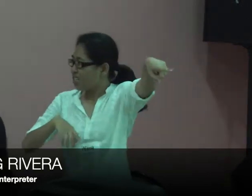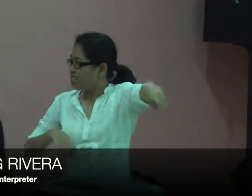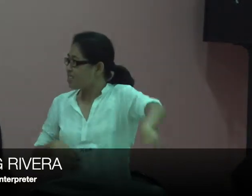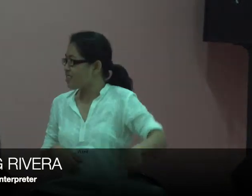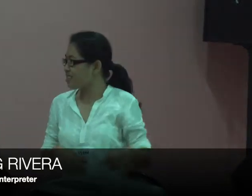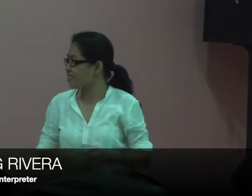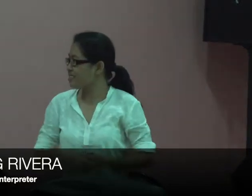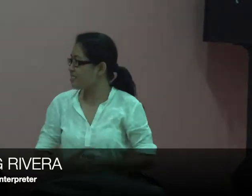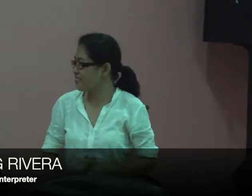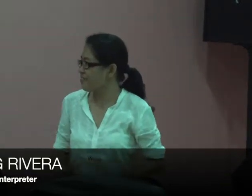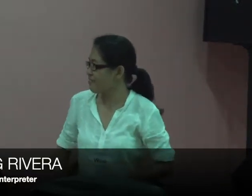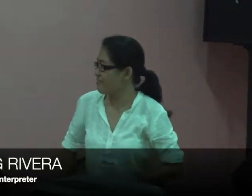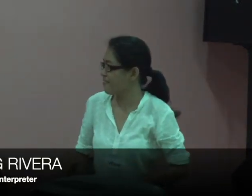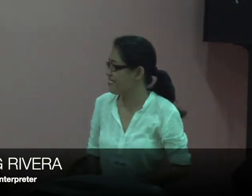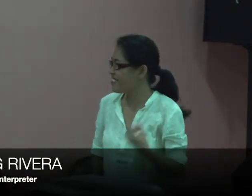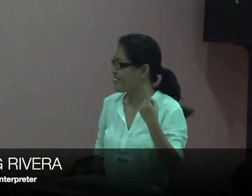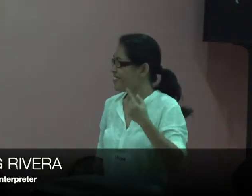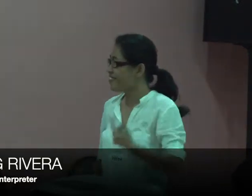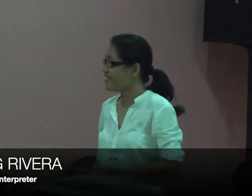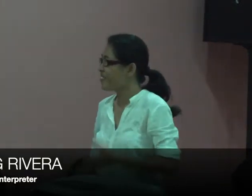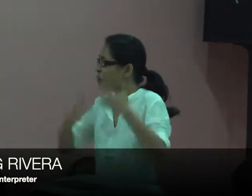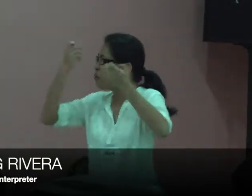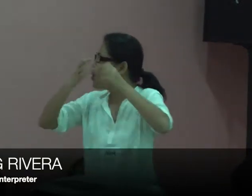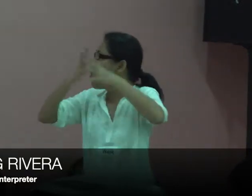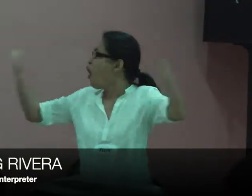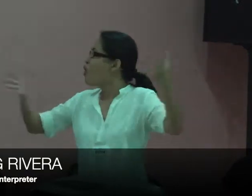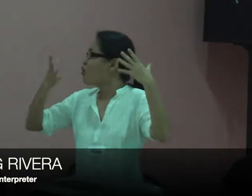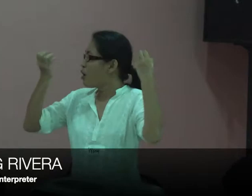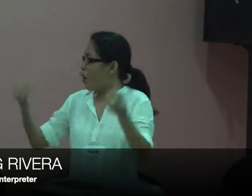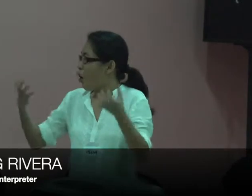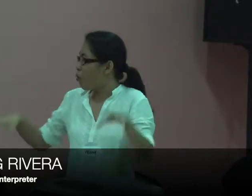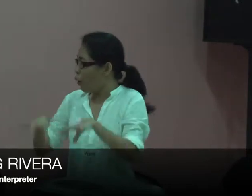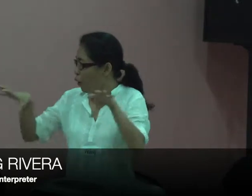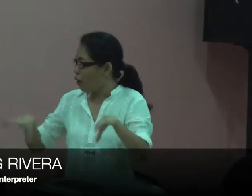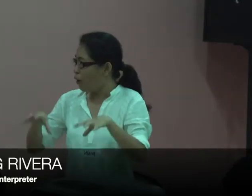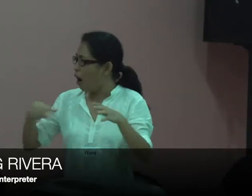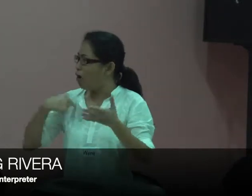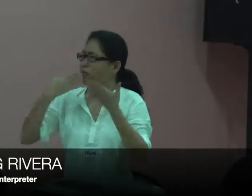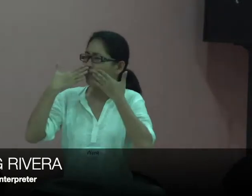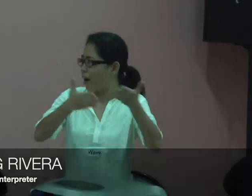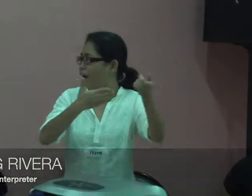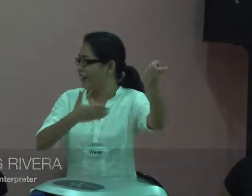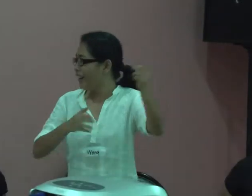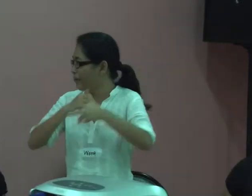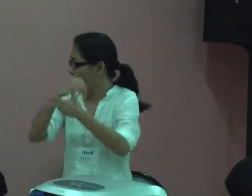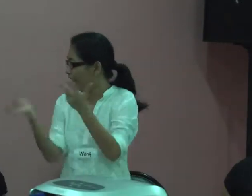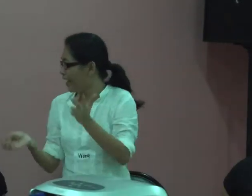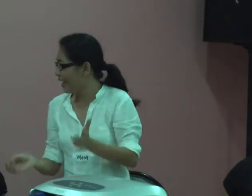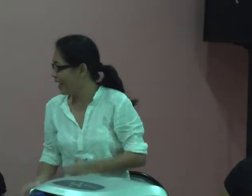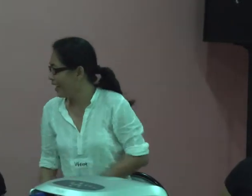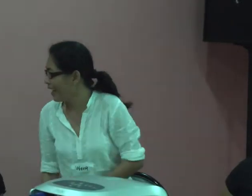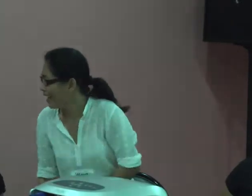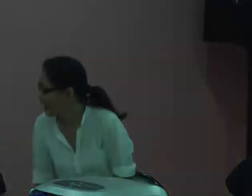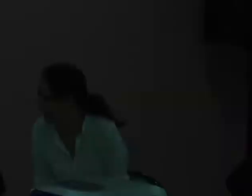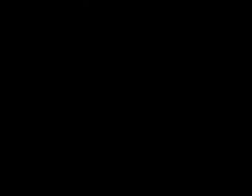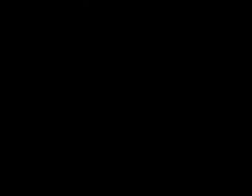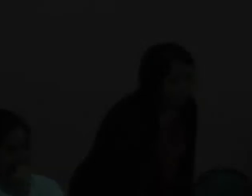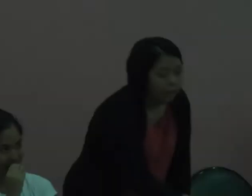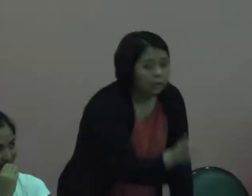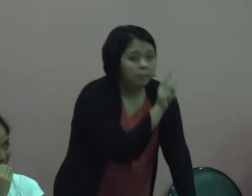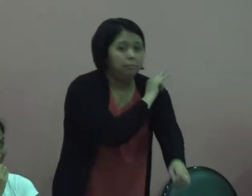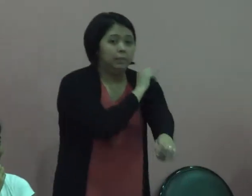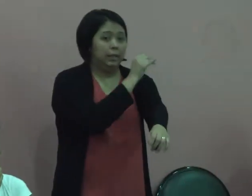but I think the responsibility should not just be with the hearing, but you know, the deaf also working together with the hearing. We are